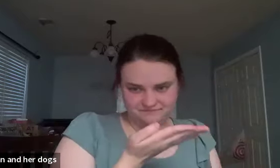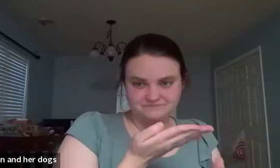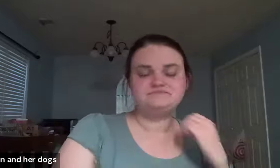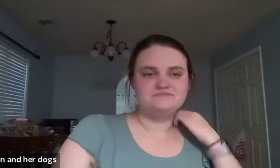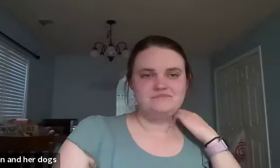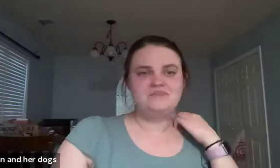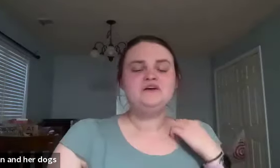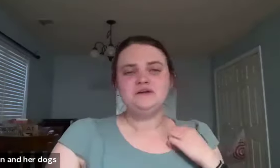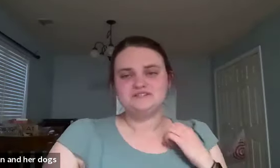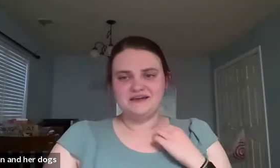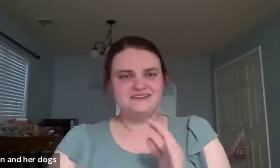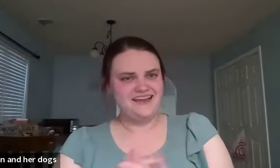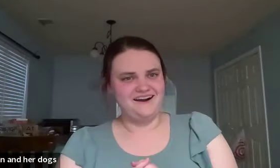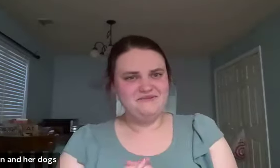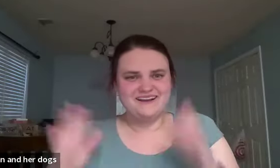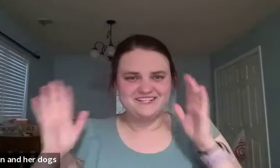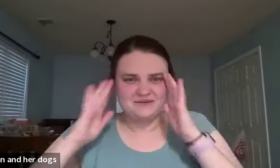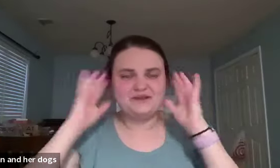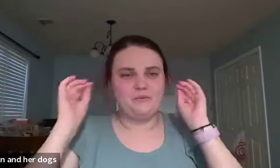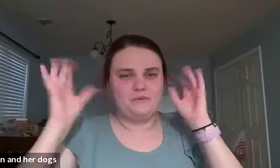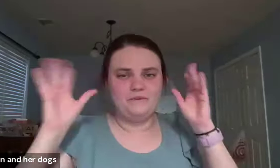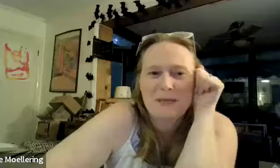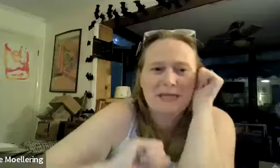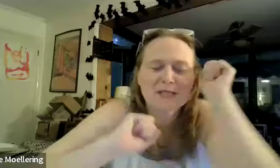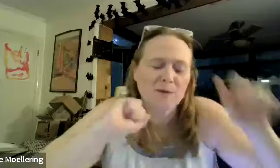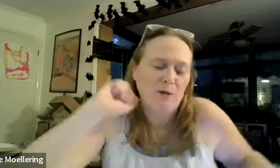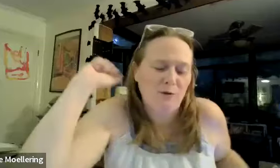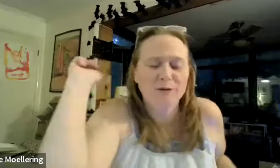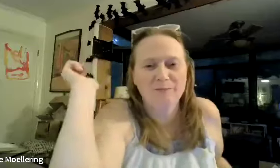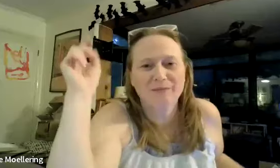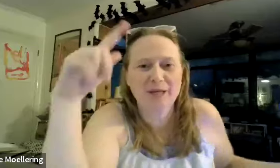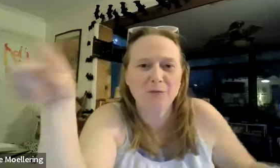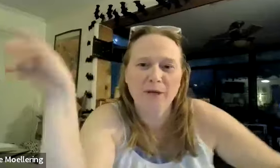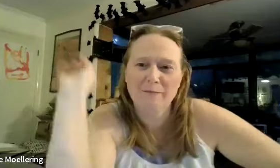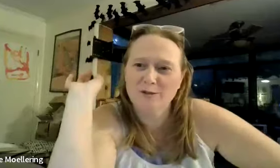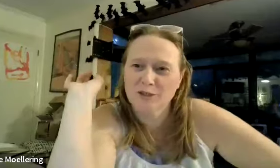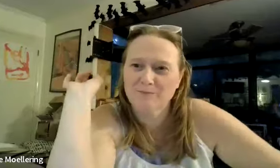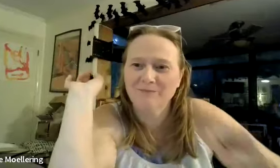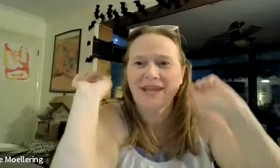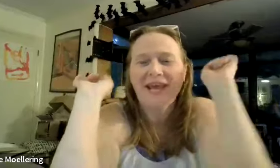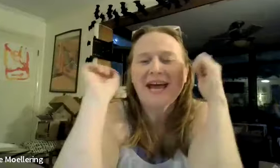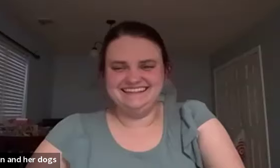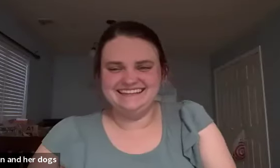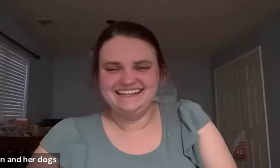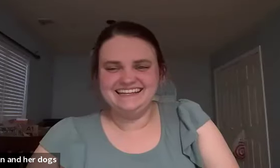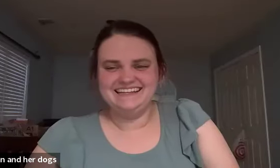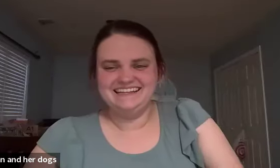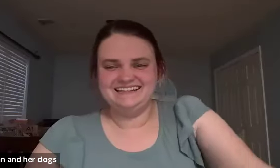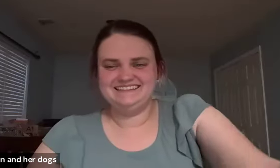weekend. So yeah, oh my gosh, I'm Speaking like, of things being smooth and one motion, I just want to say